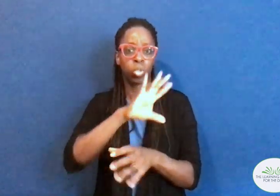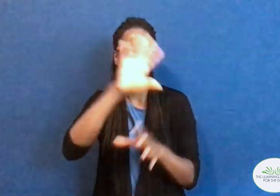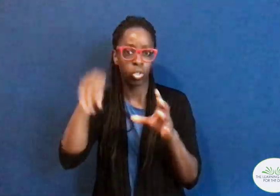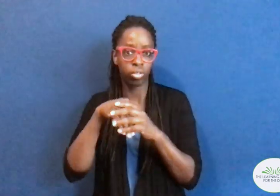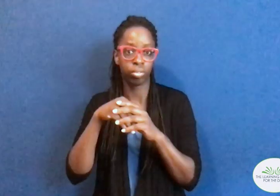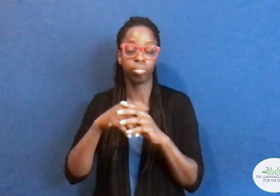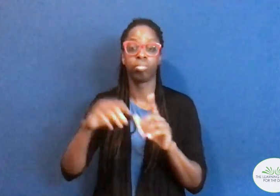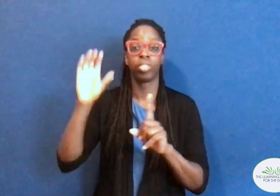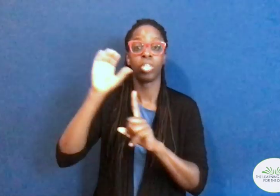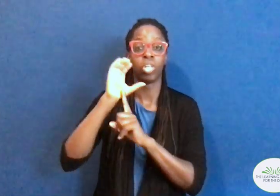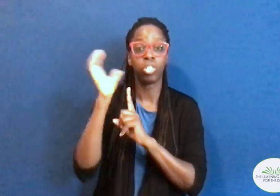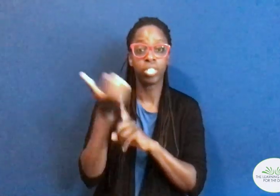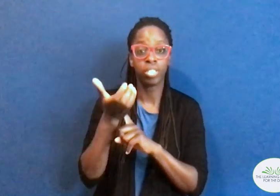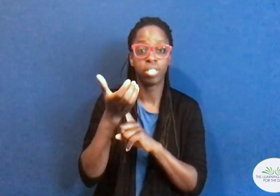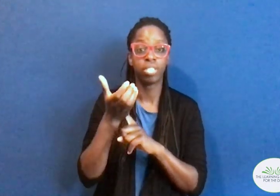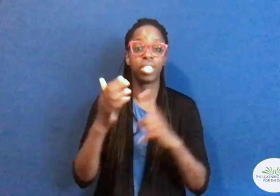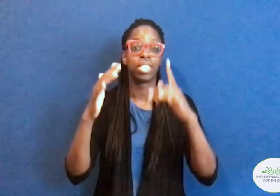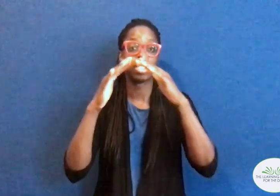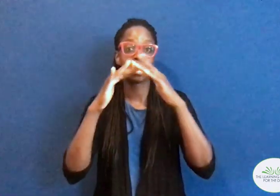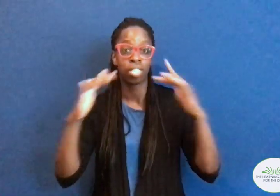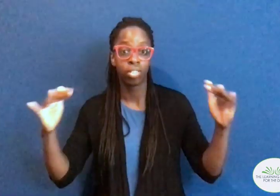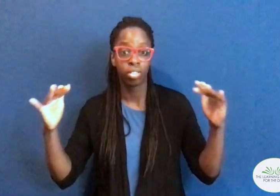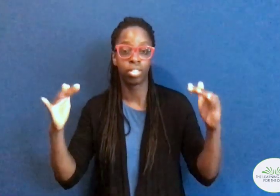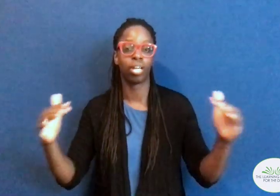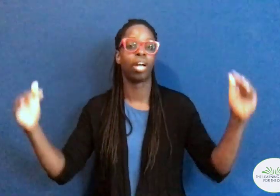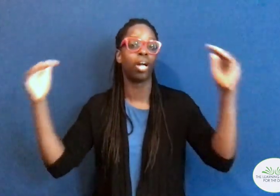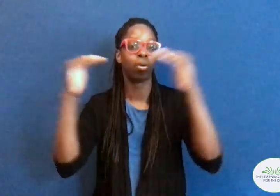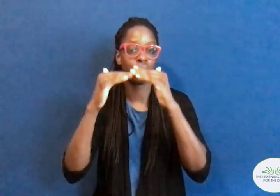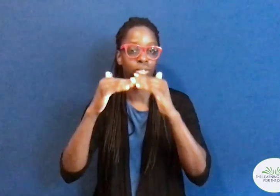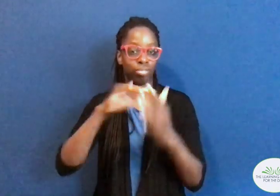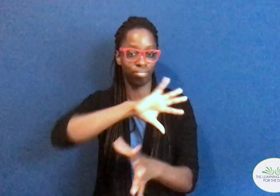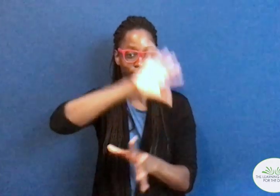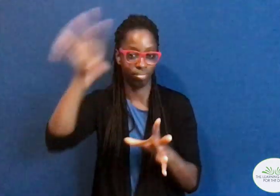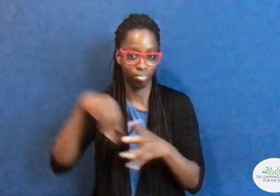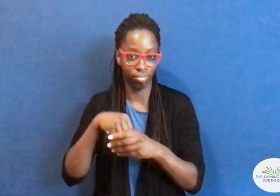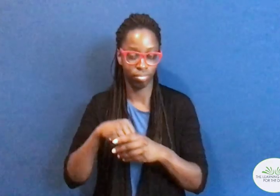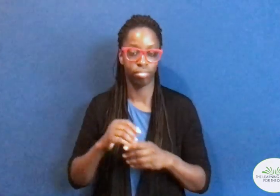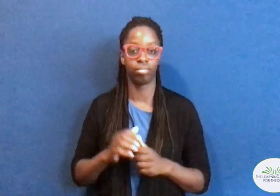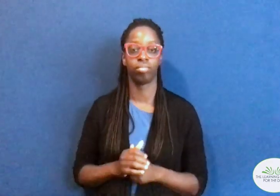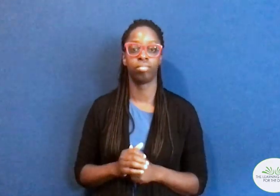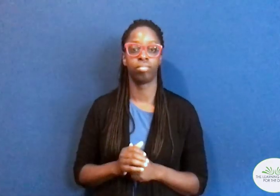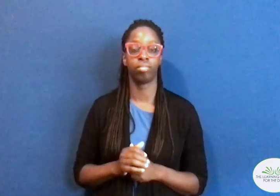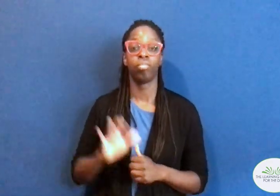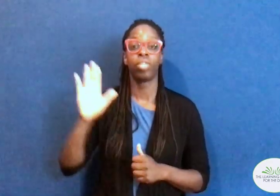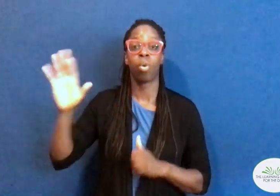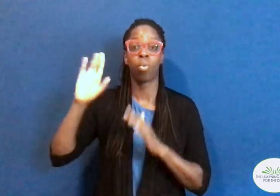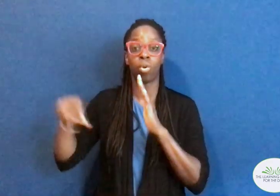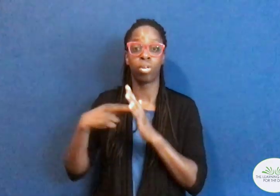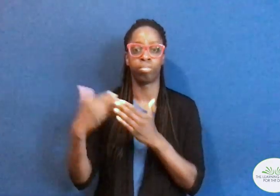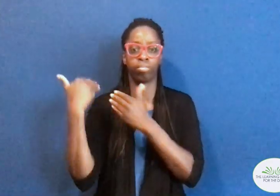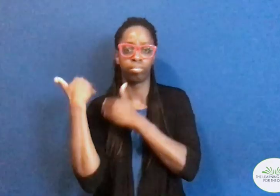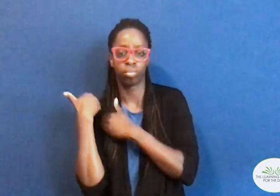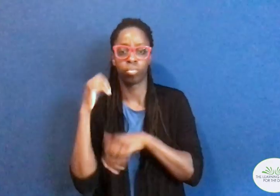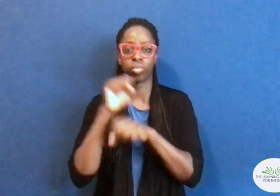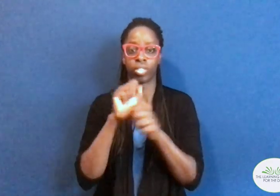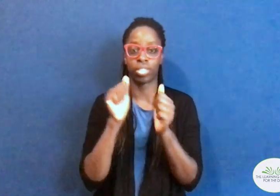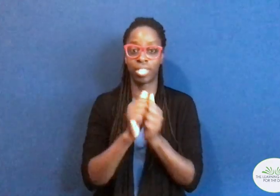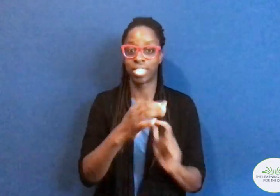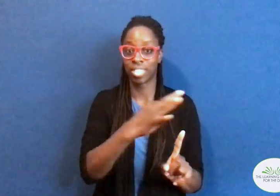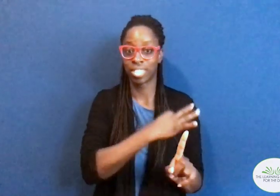Through this role, we will partner with the leaders, faculty, students, staff, and internal and external